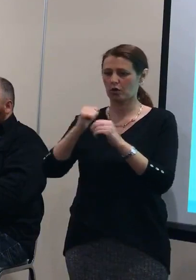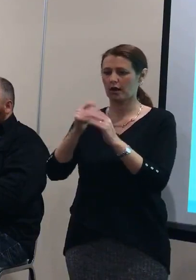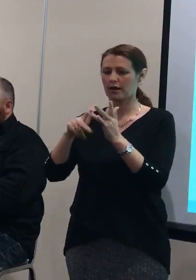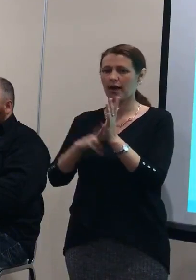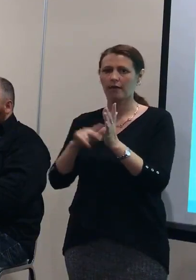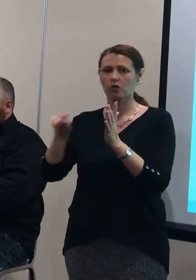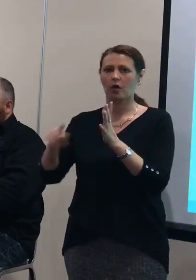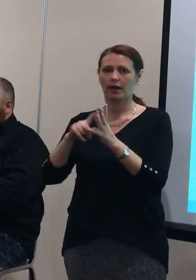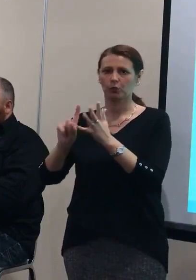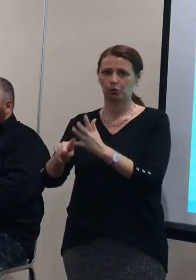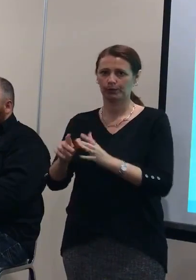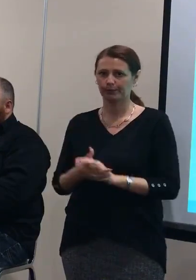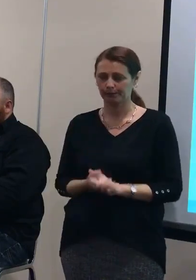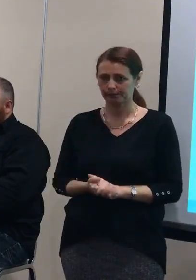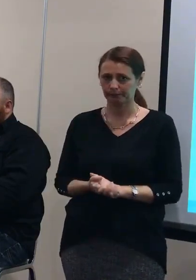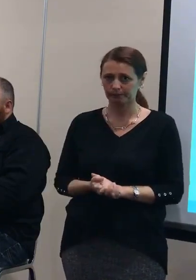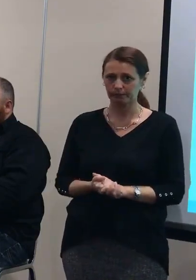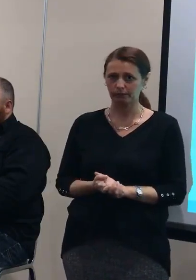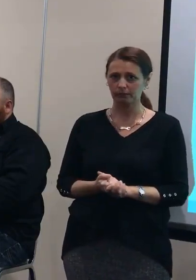www.ndis.gov.au.